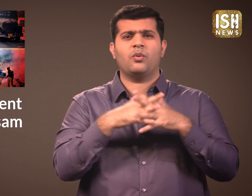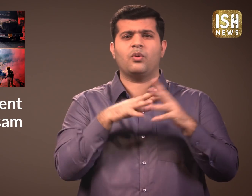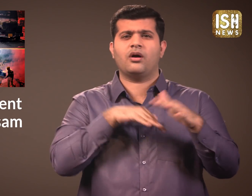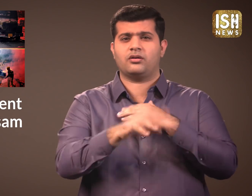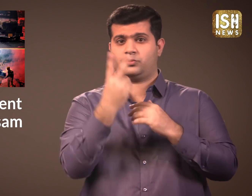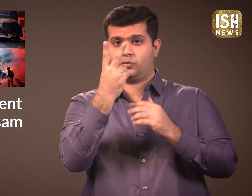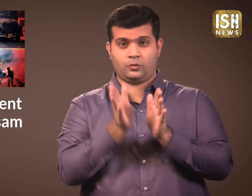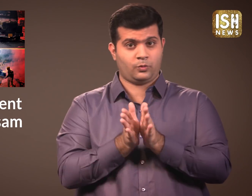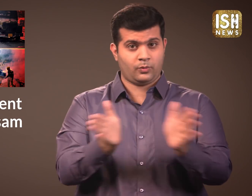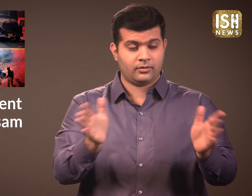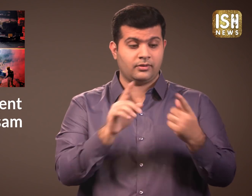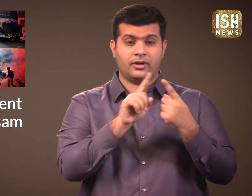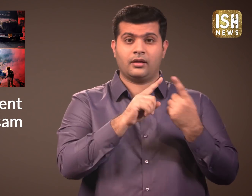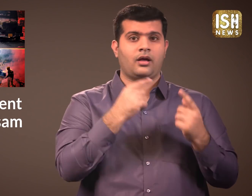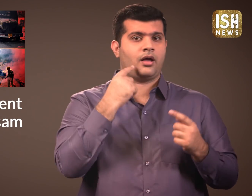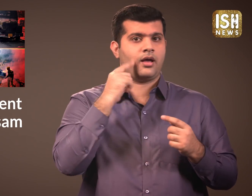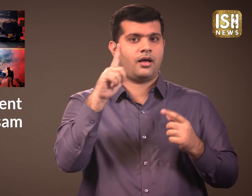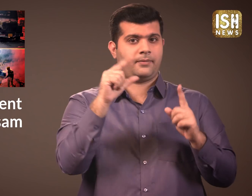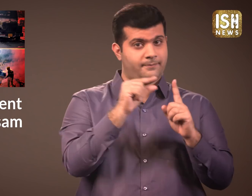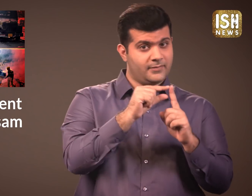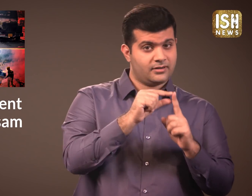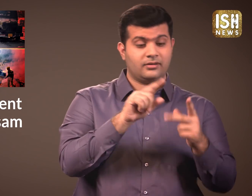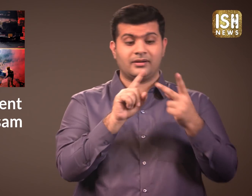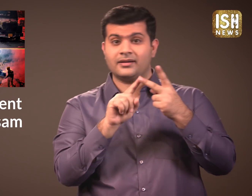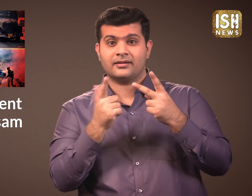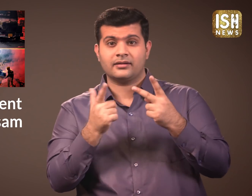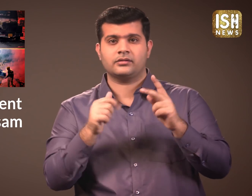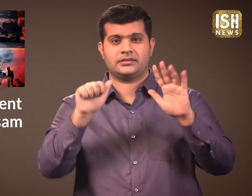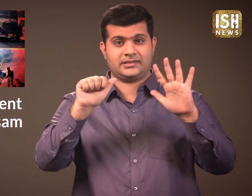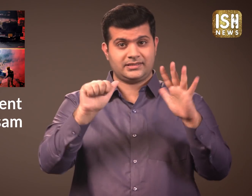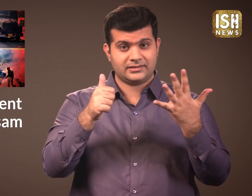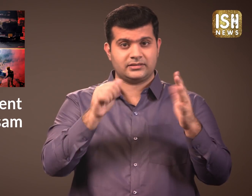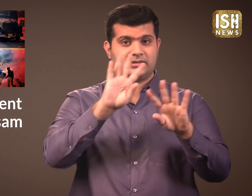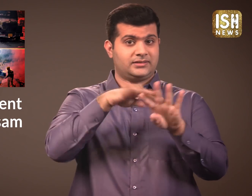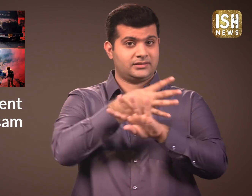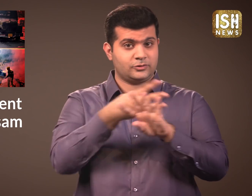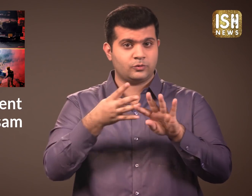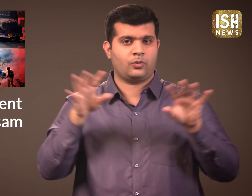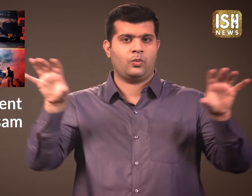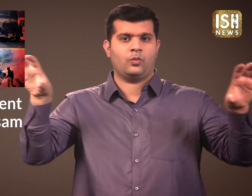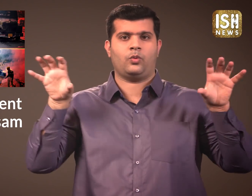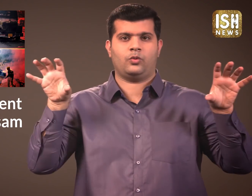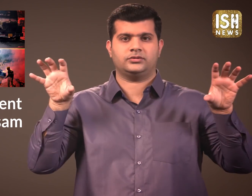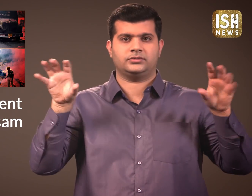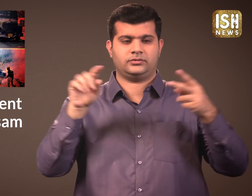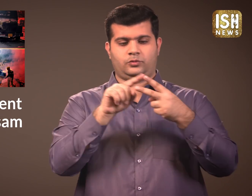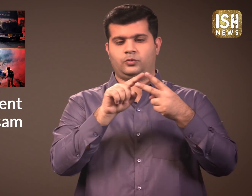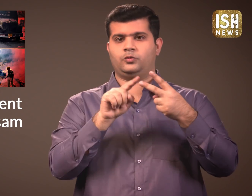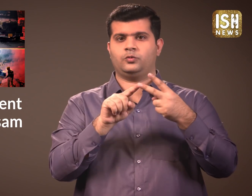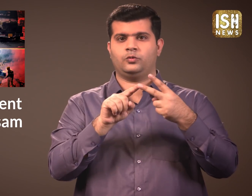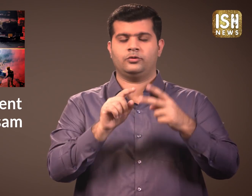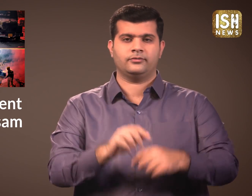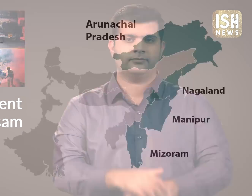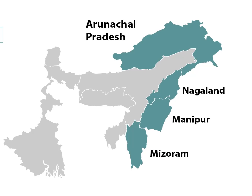The law does not apply in 2 areas: Inner Line Permit, 6th schedule to the Constitution.